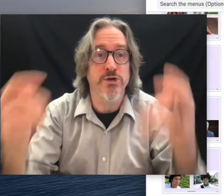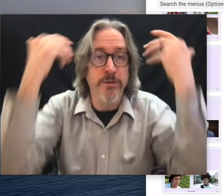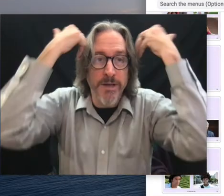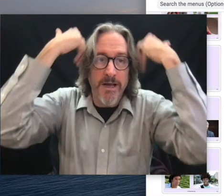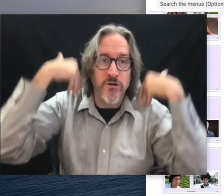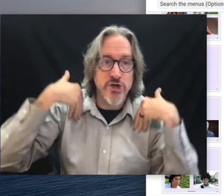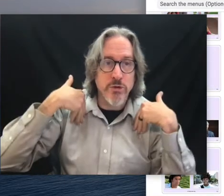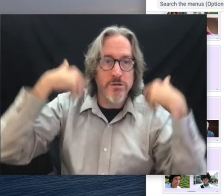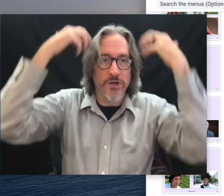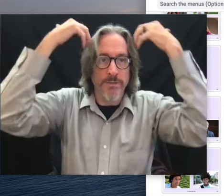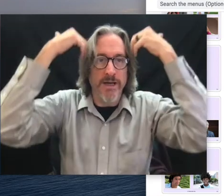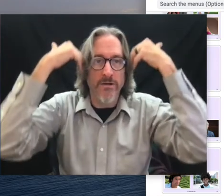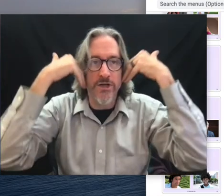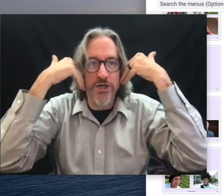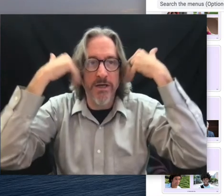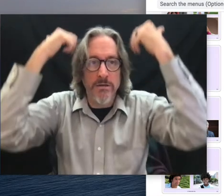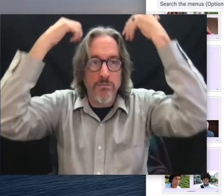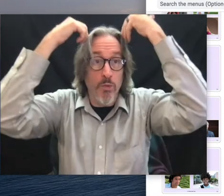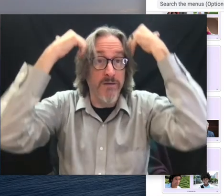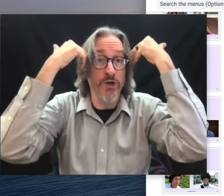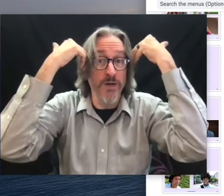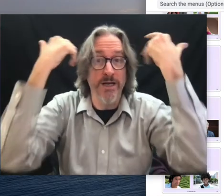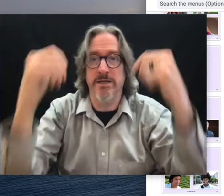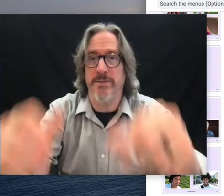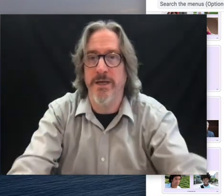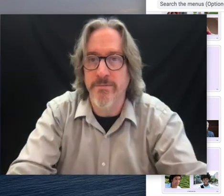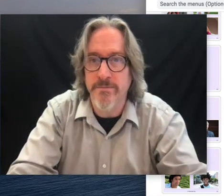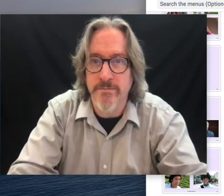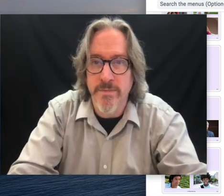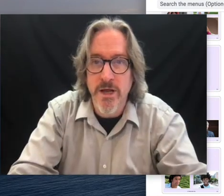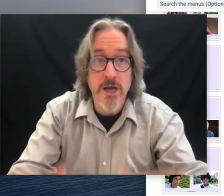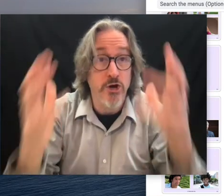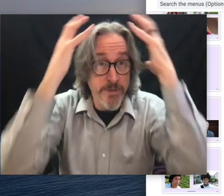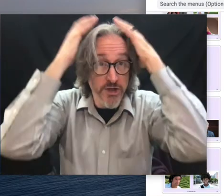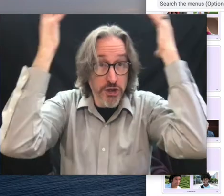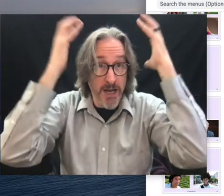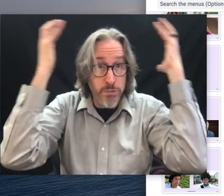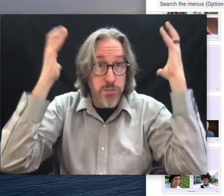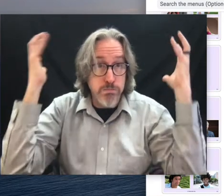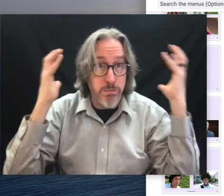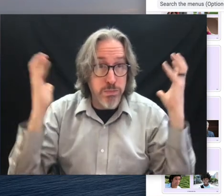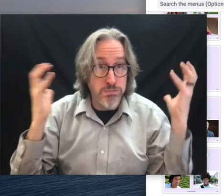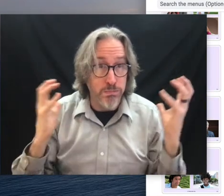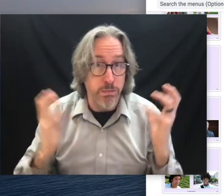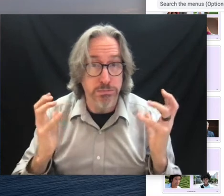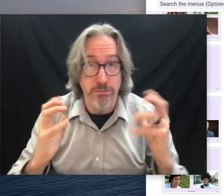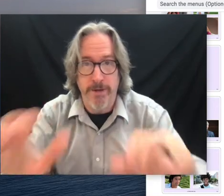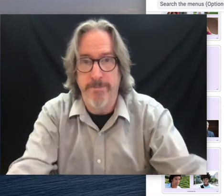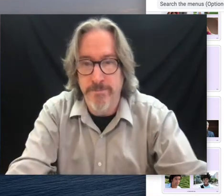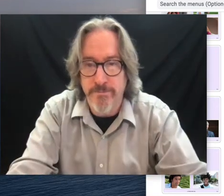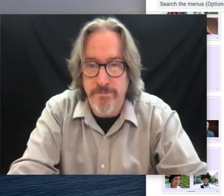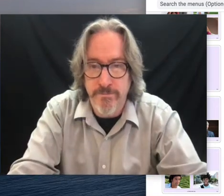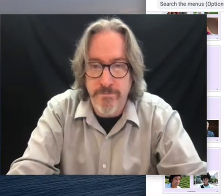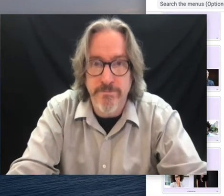So it could be down to the shoulders, could be down to the chin, wherever you need it to be. Could be the shape.